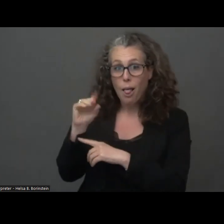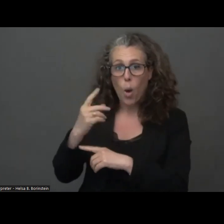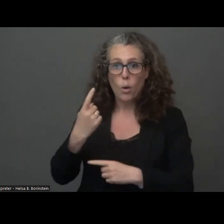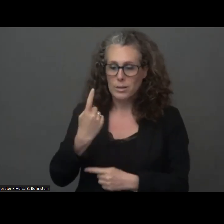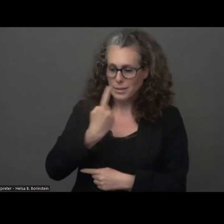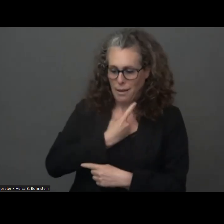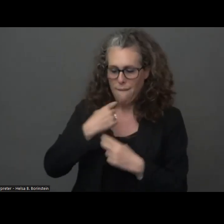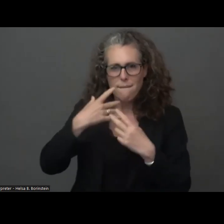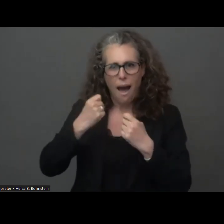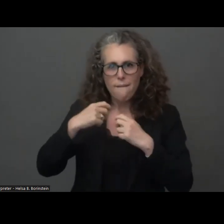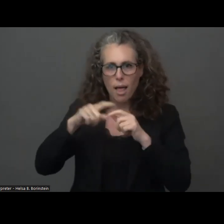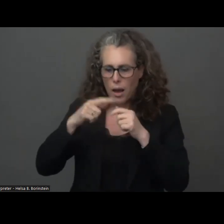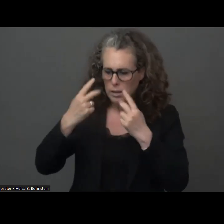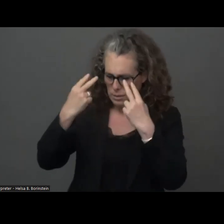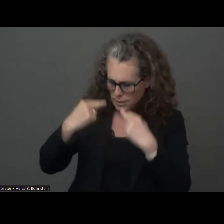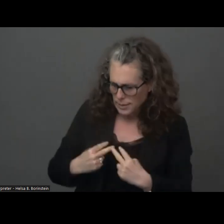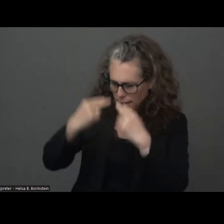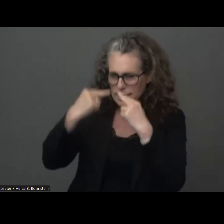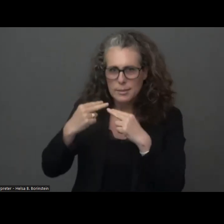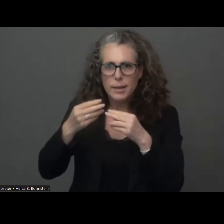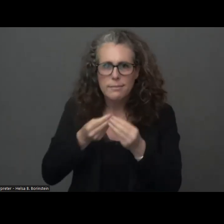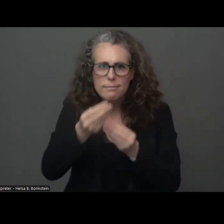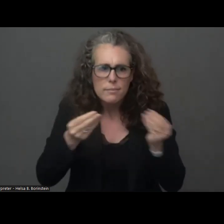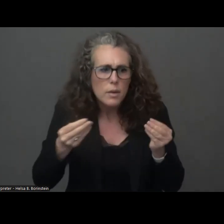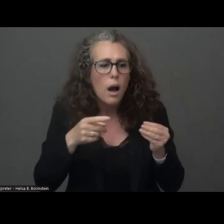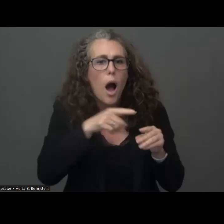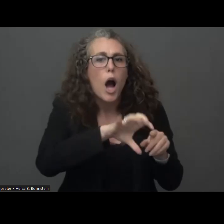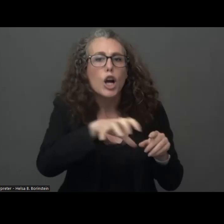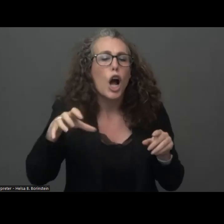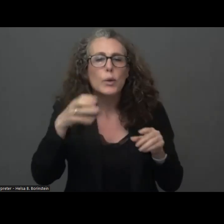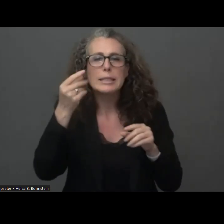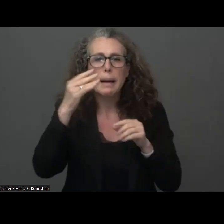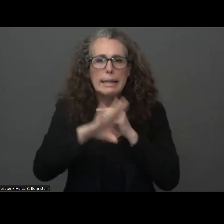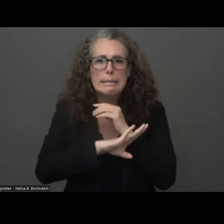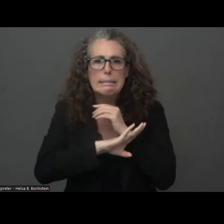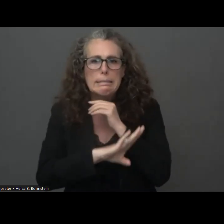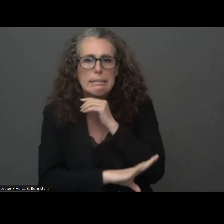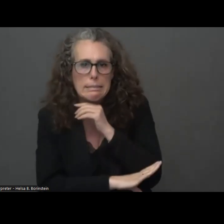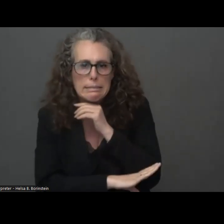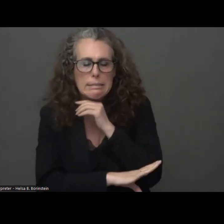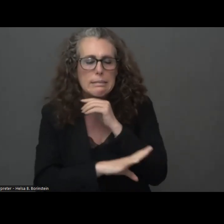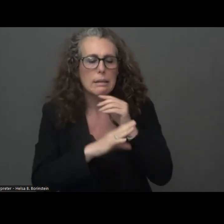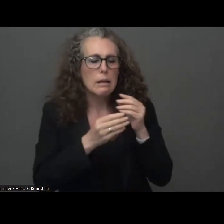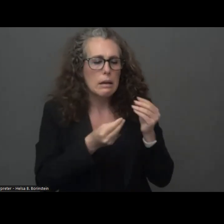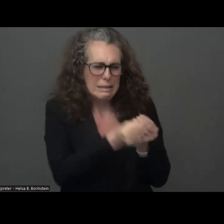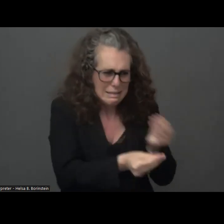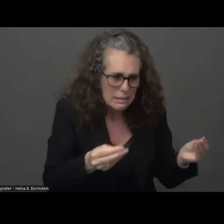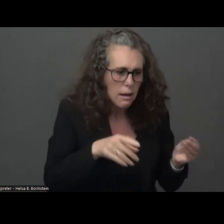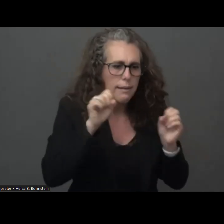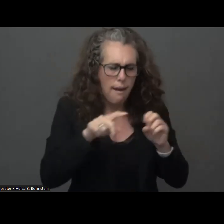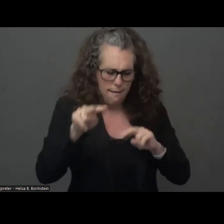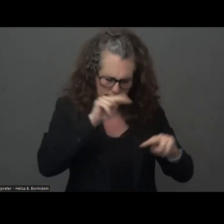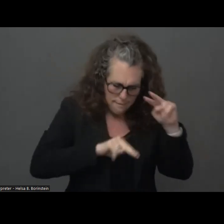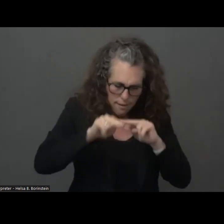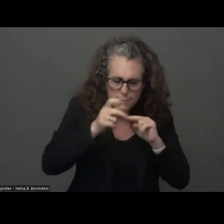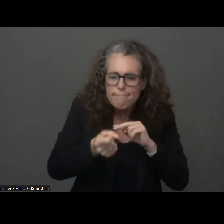tool to some of their suppliers, particularly in low-income countries, to help them get a better understanding of what best practice now looks like. And of